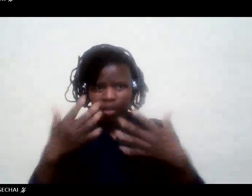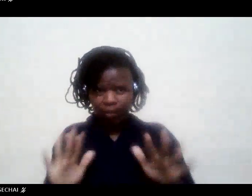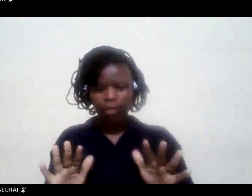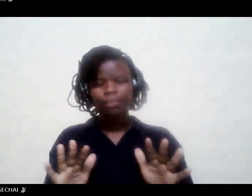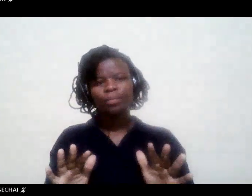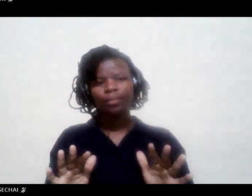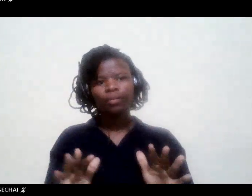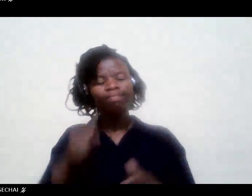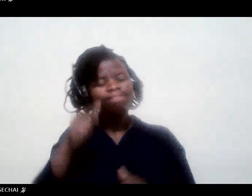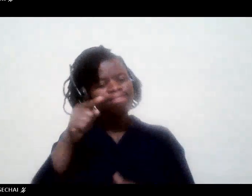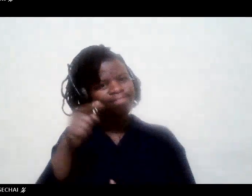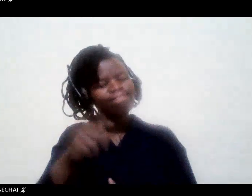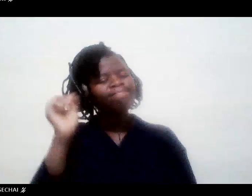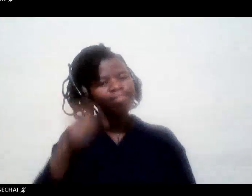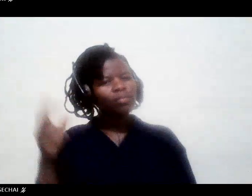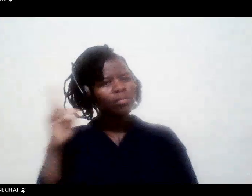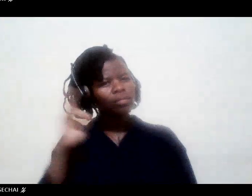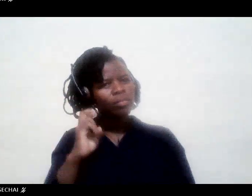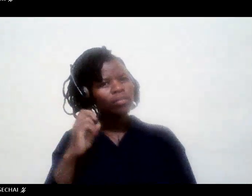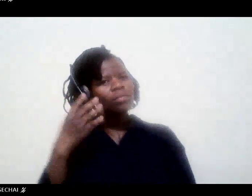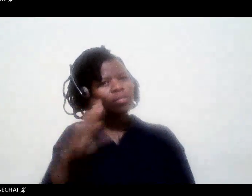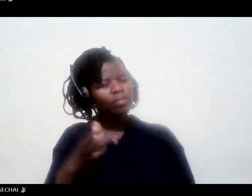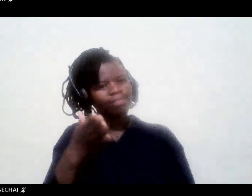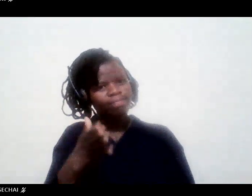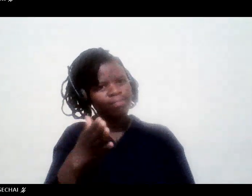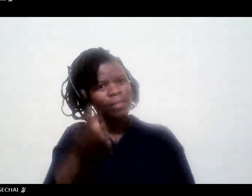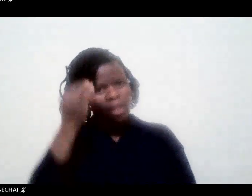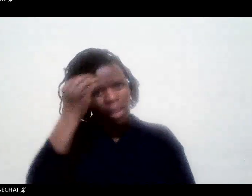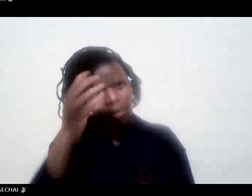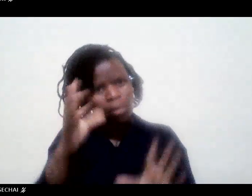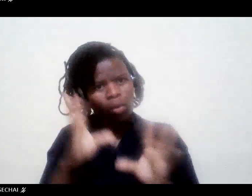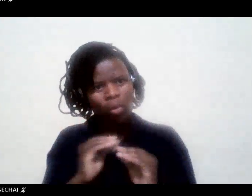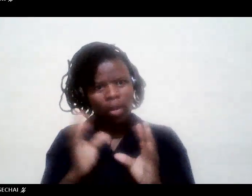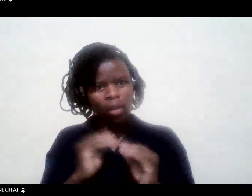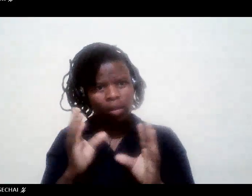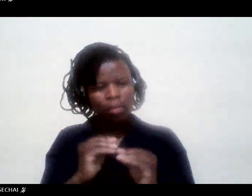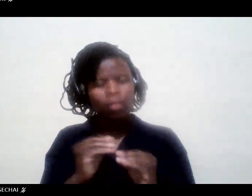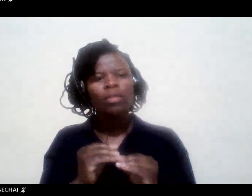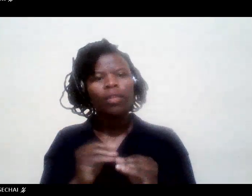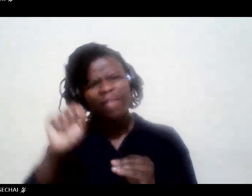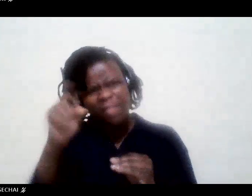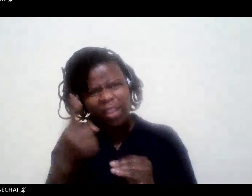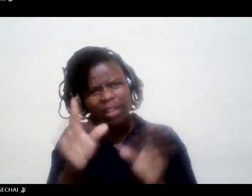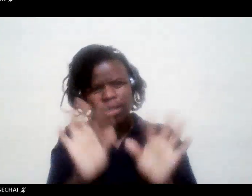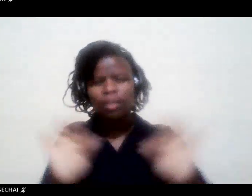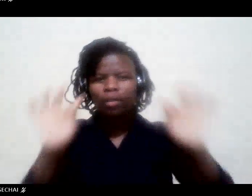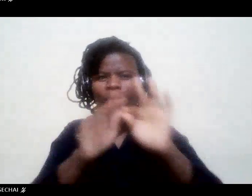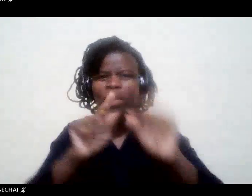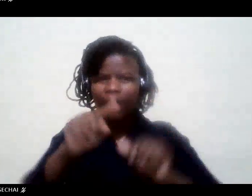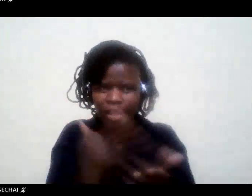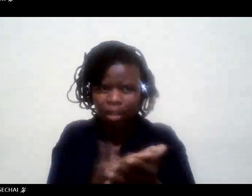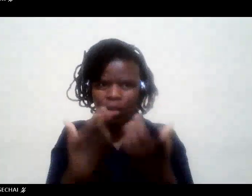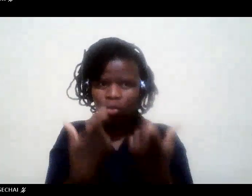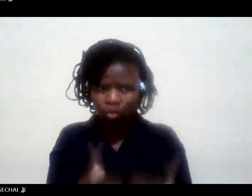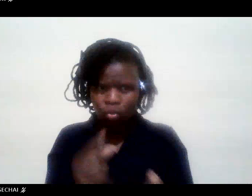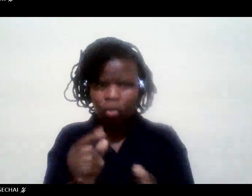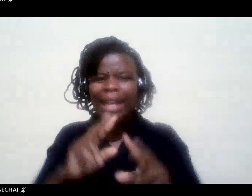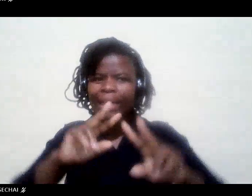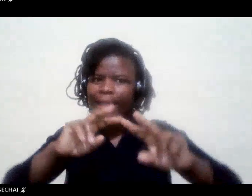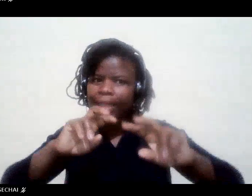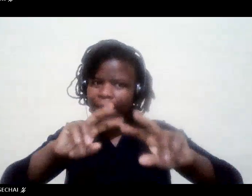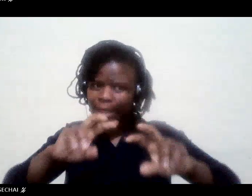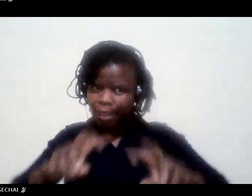Doreen, I've heard that you say the first important thing to do is to screen so that you